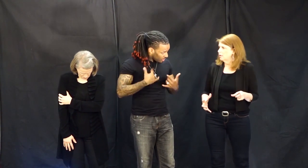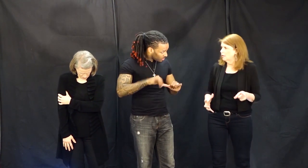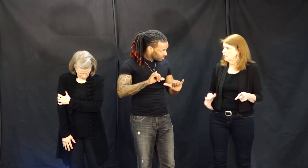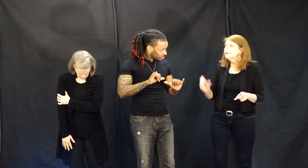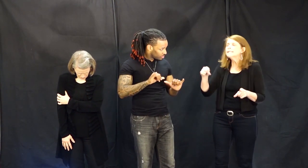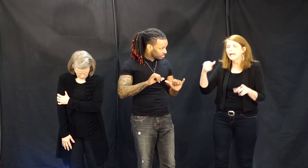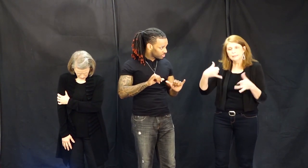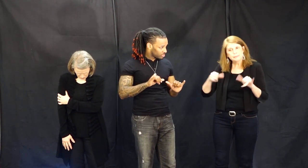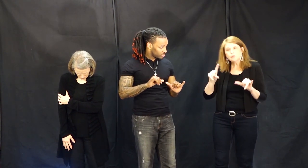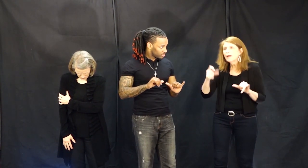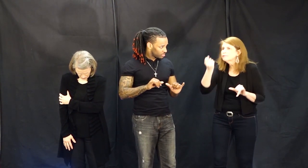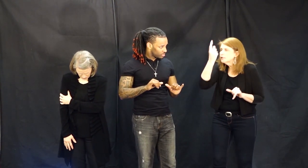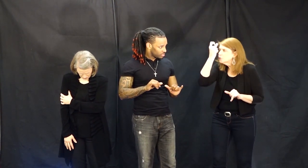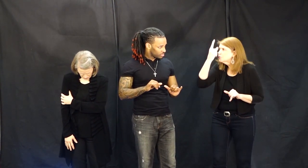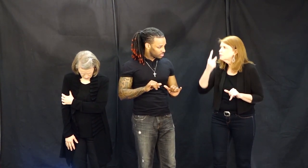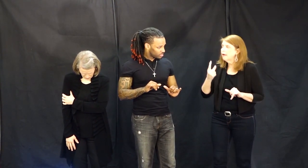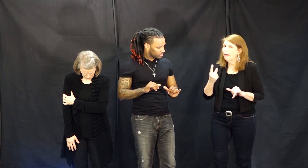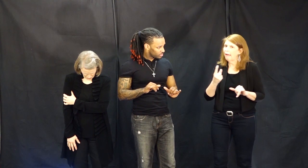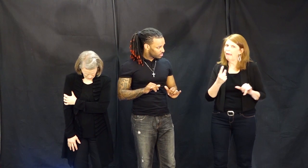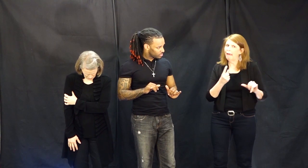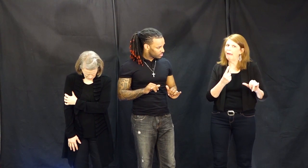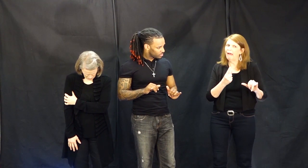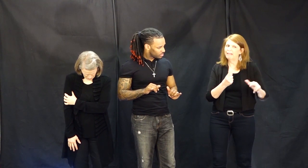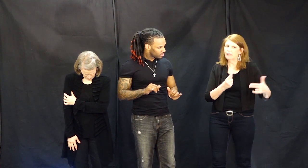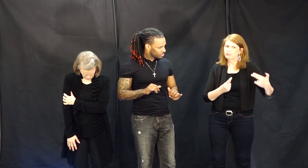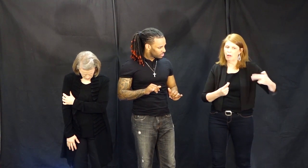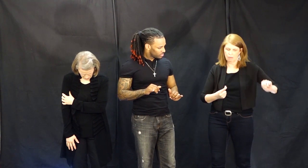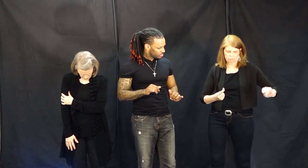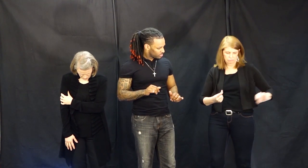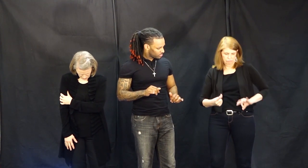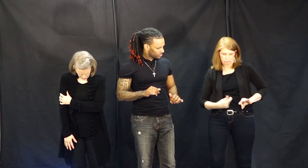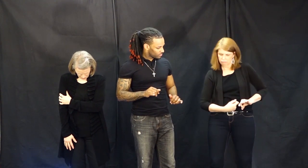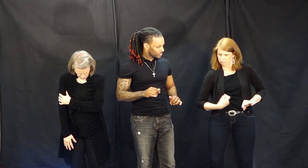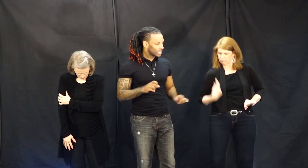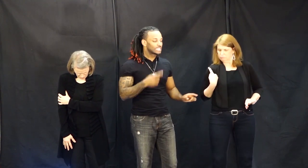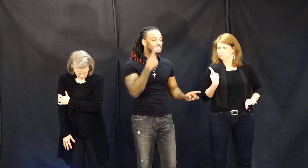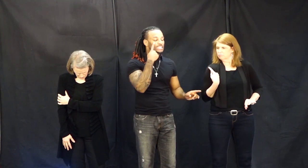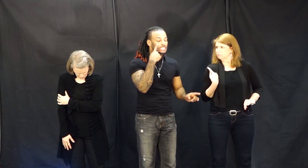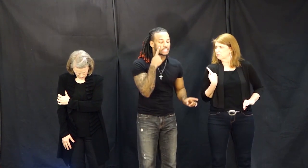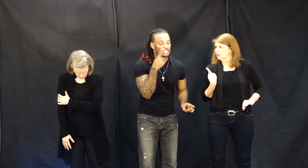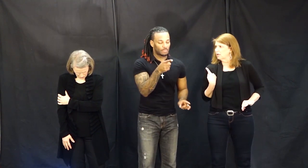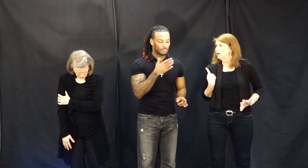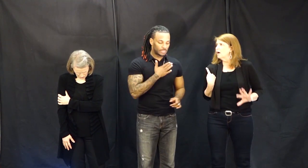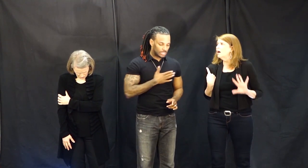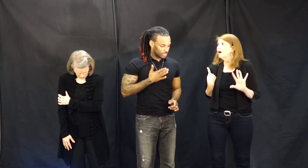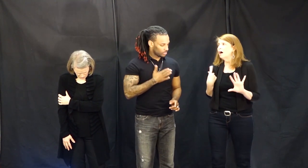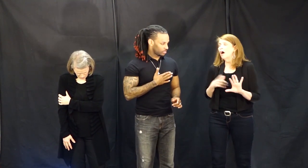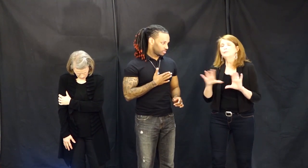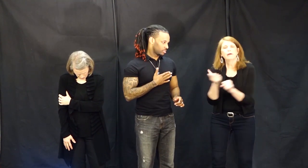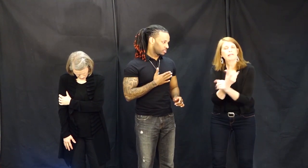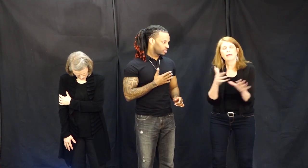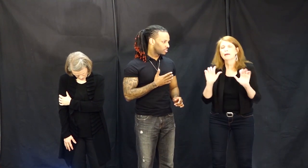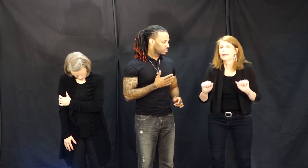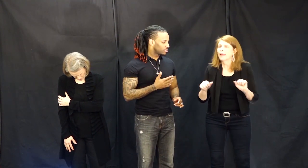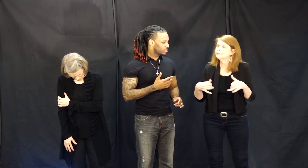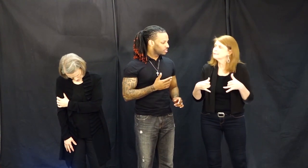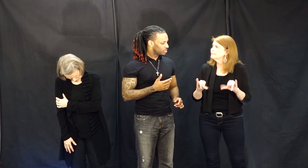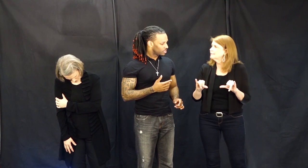you have to understand. The bullet entered just above his hip and lodged in Can I his right see arm. him, please? I'm doing everything I can, but the wound was